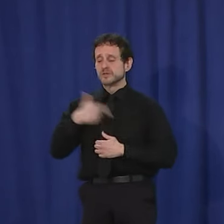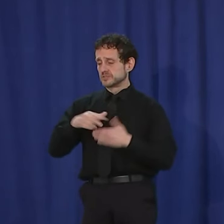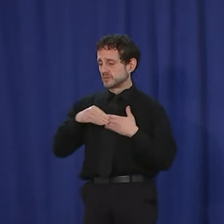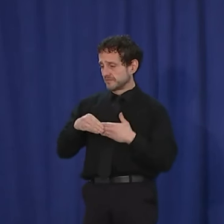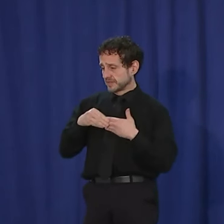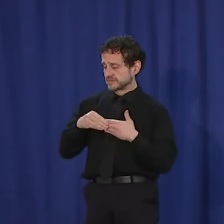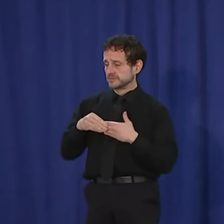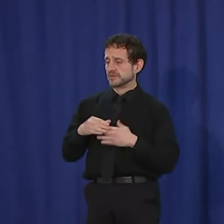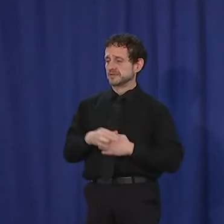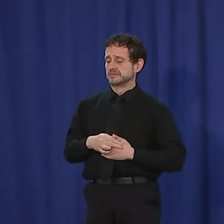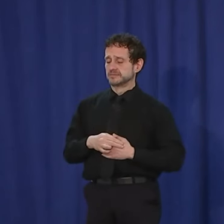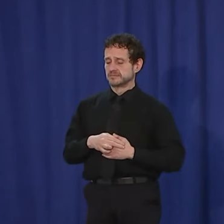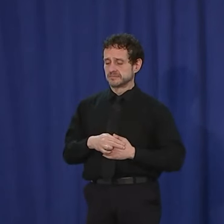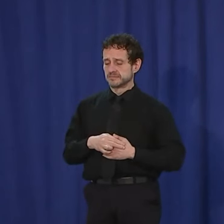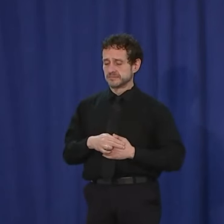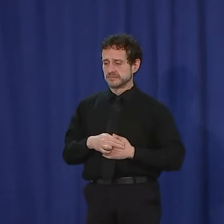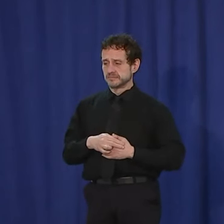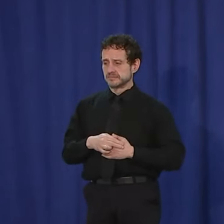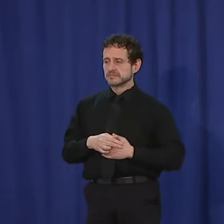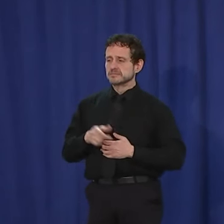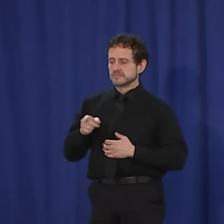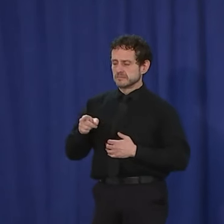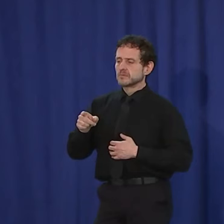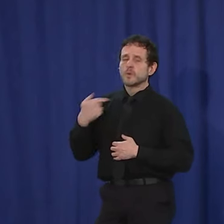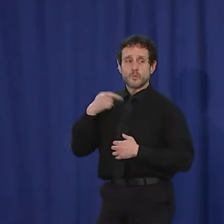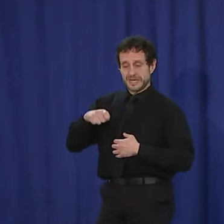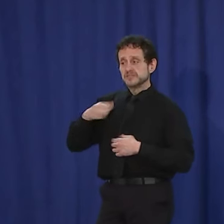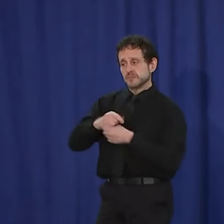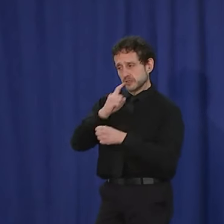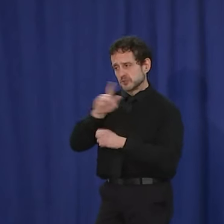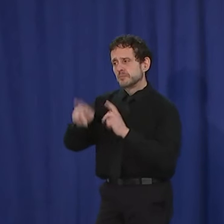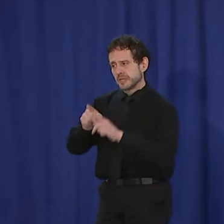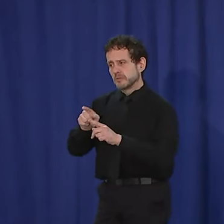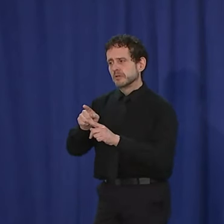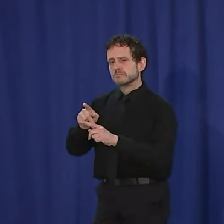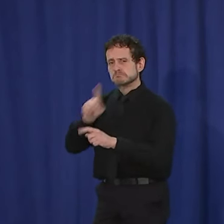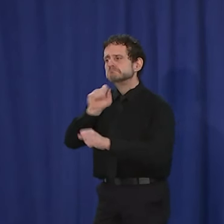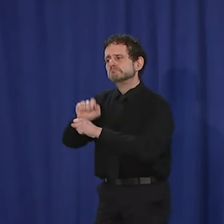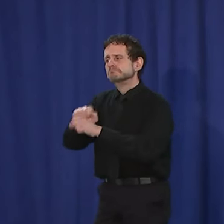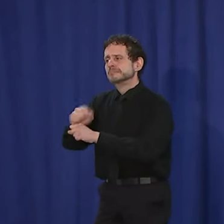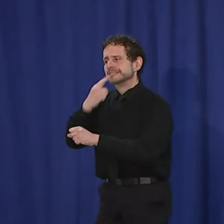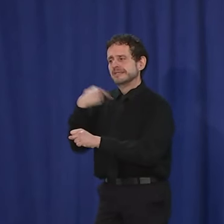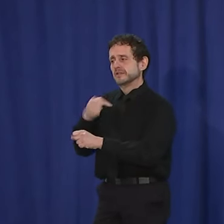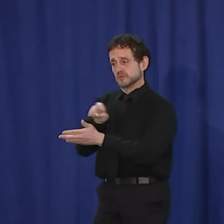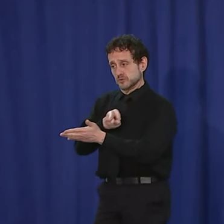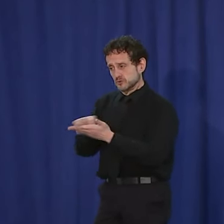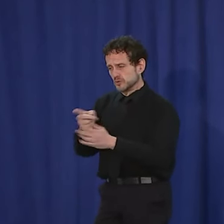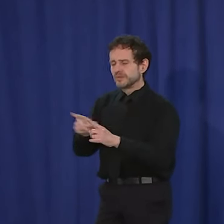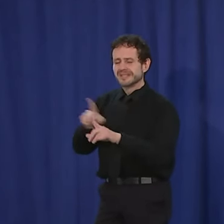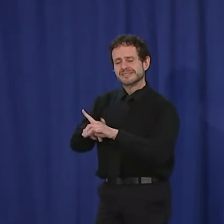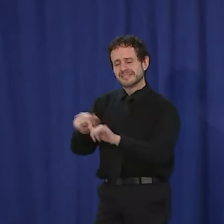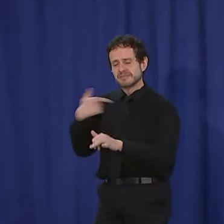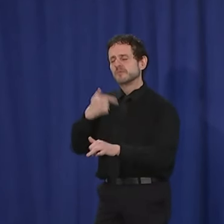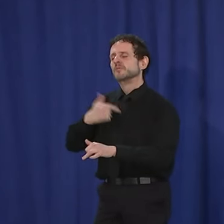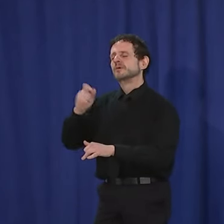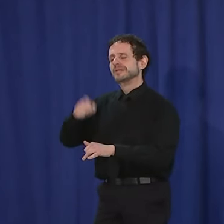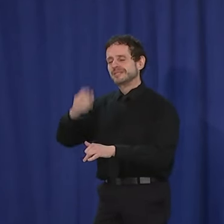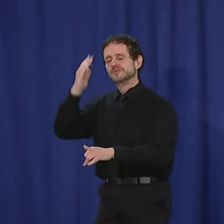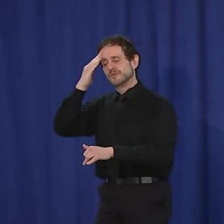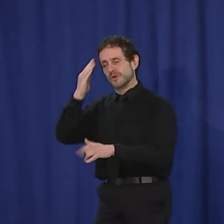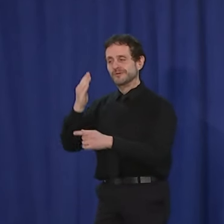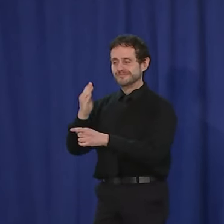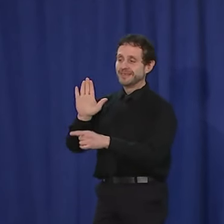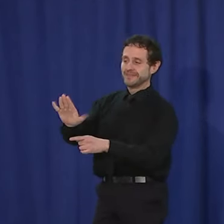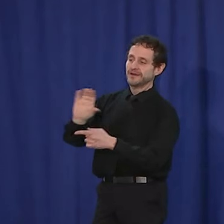people verifying what they're saying, but doing it in a way that is mindful of the context and the reality of